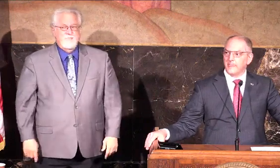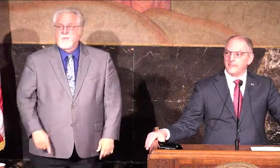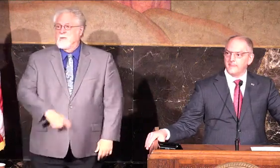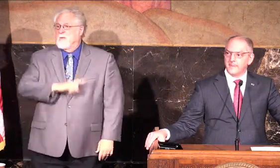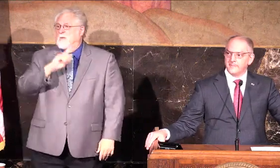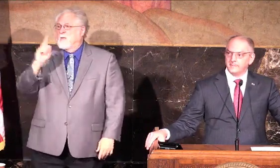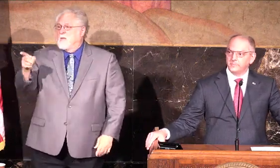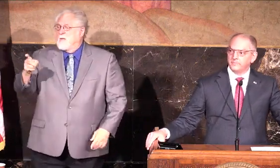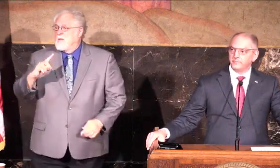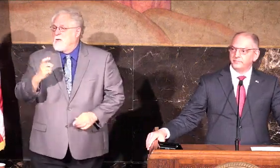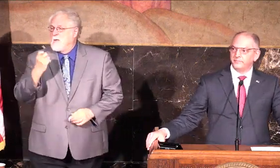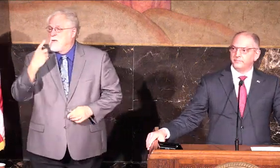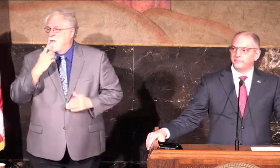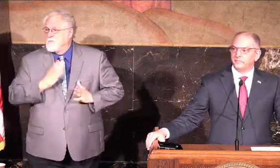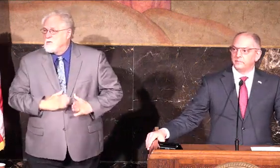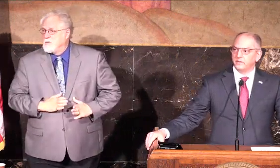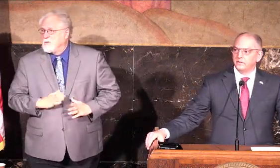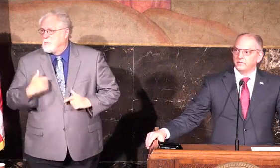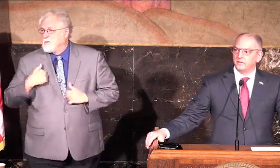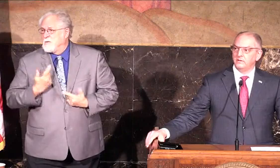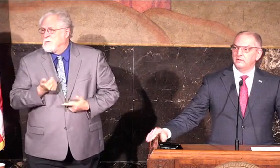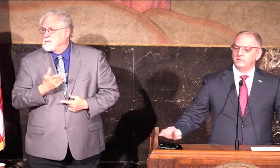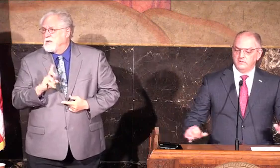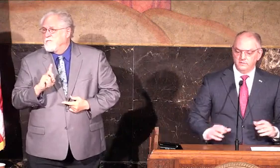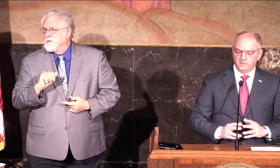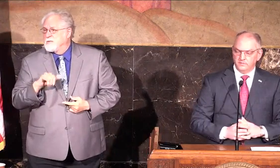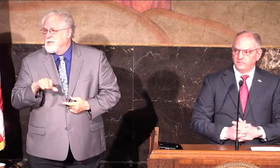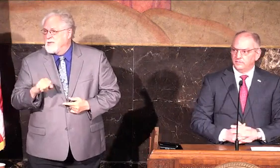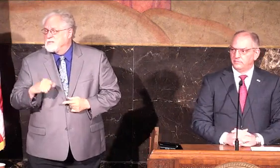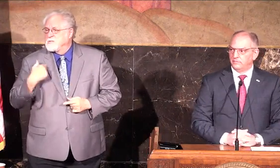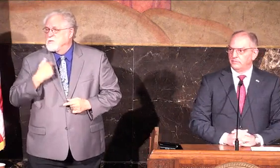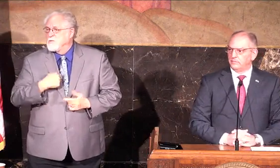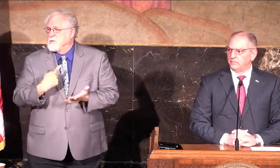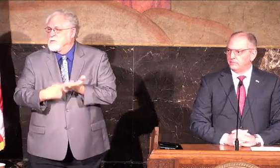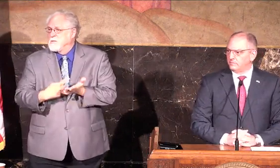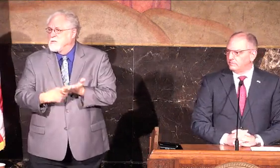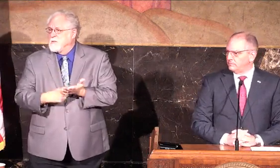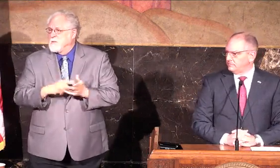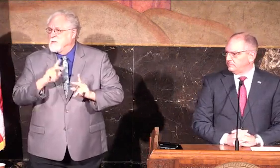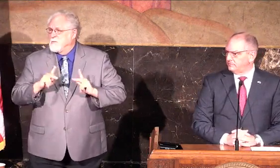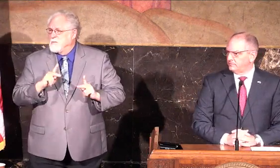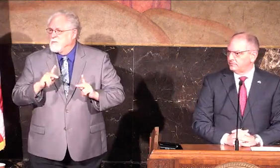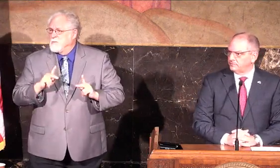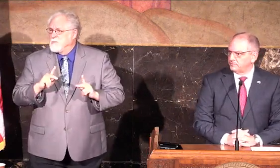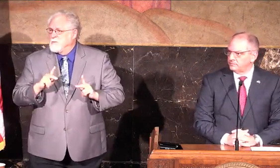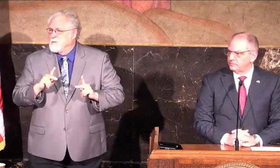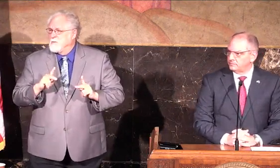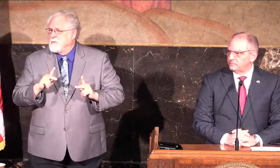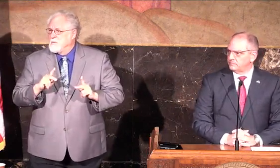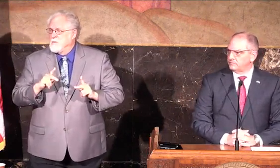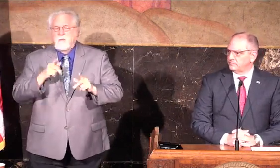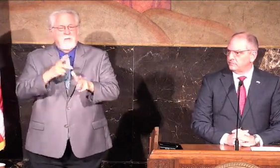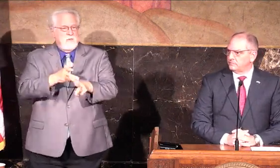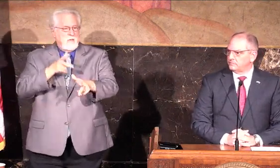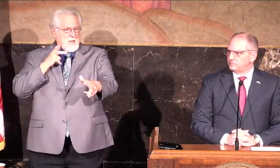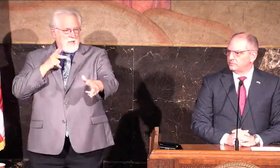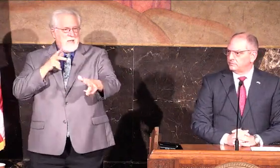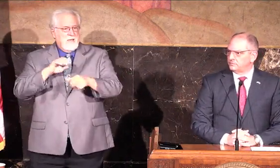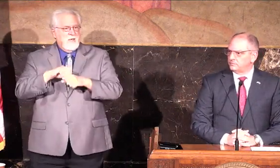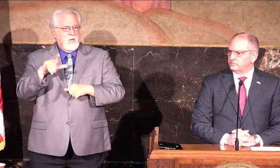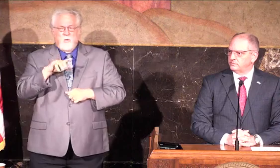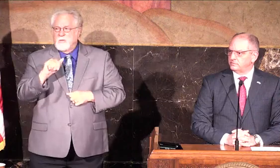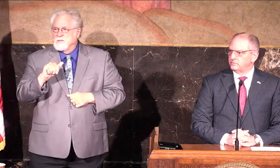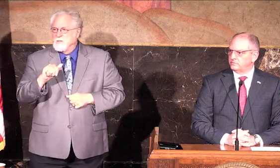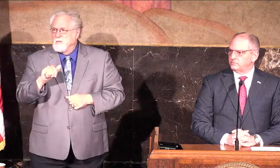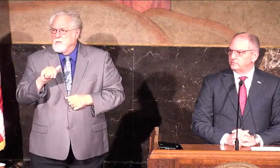sir. Governor, over the past several days, we've talked to people who have at one point in recent days been in line somewhere in Louisiana, a lot of